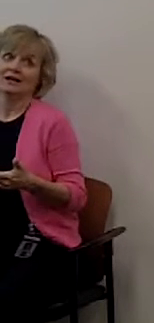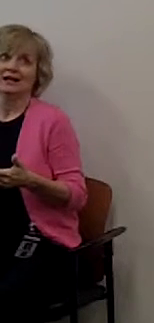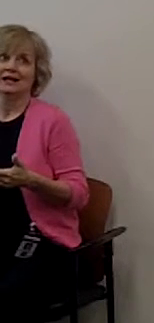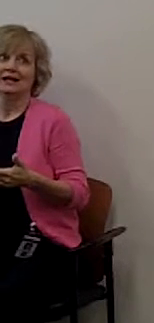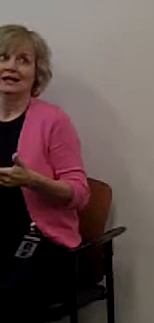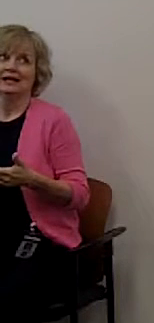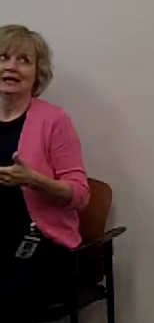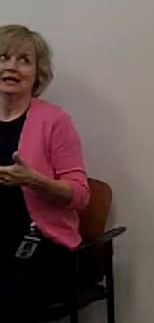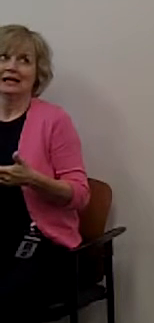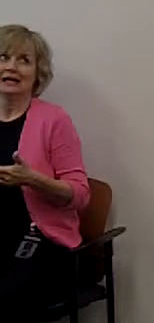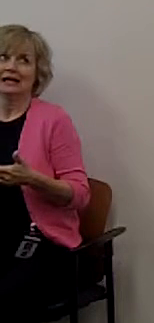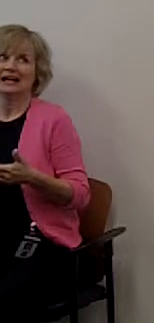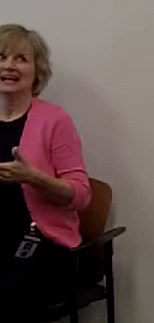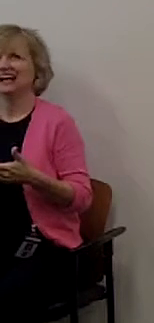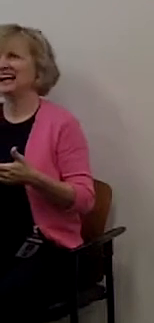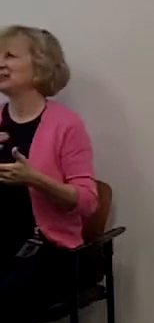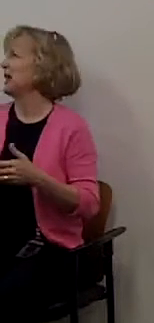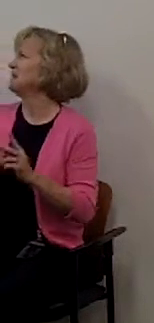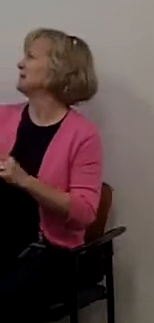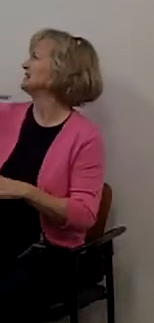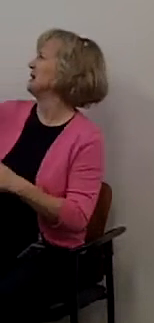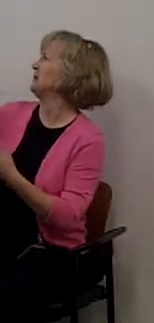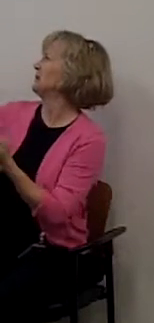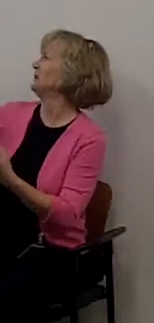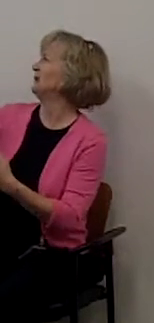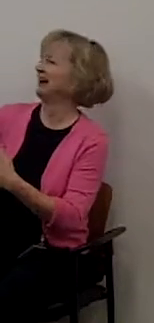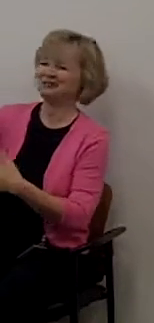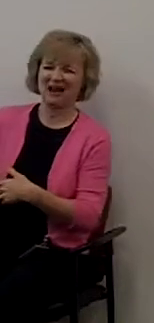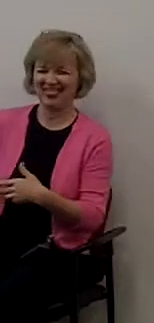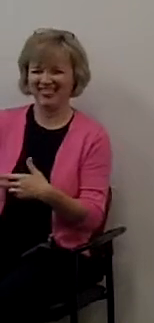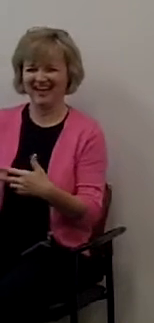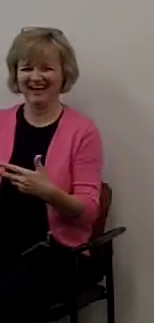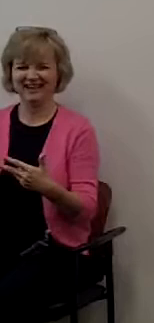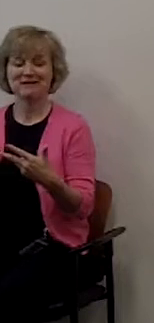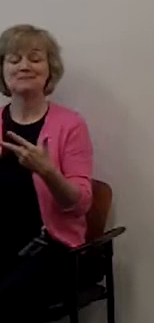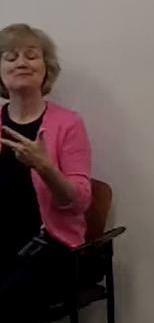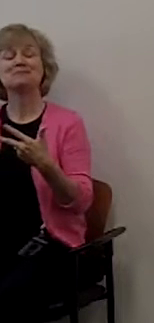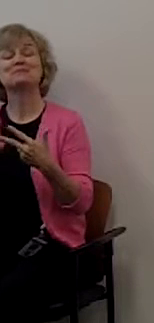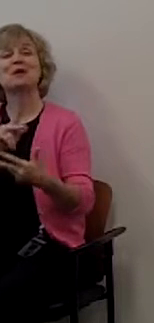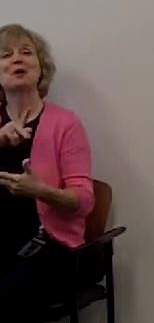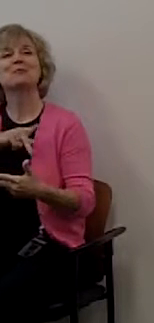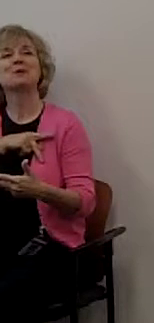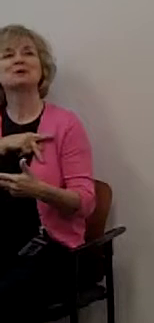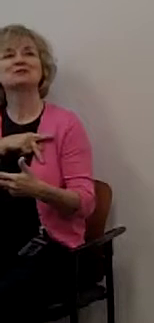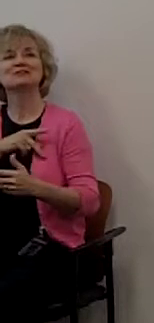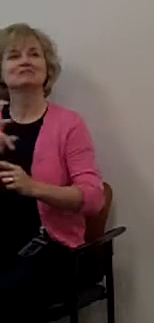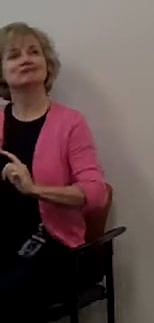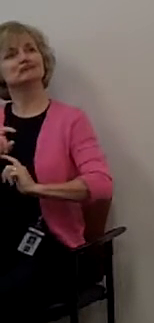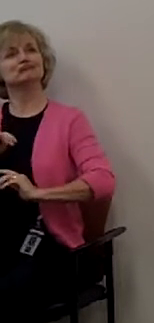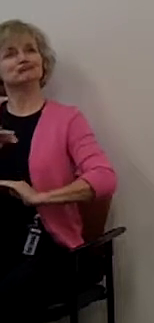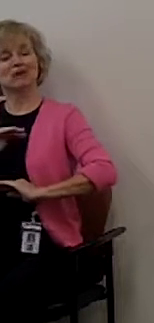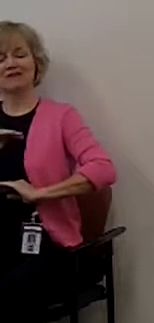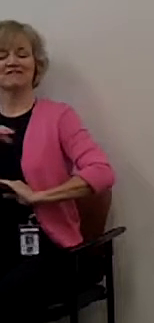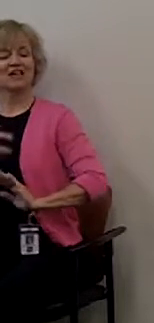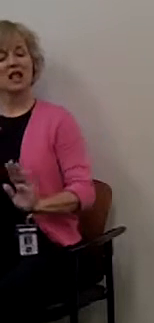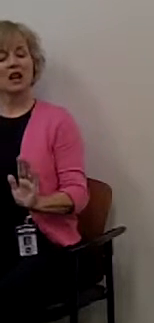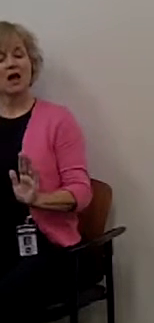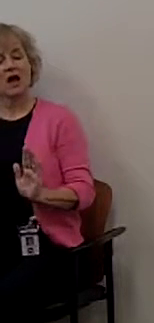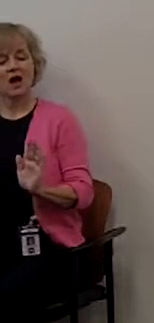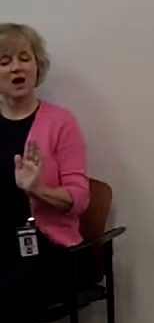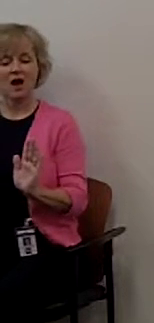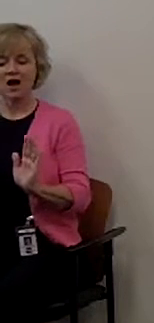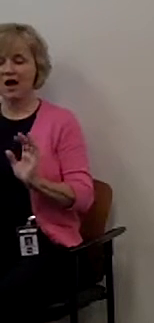don't want any people bossing us around. And that it's personally rewarding, the fact that you kind of get to